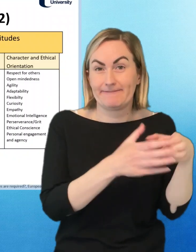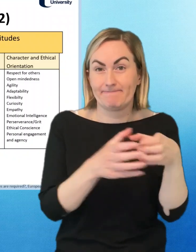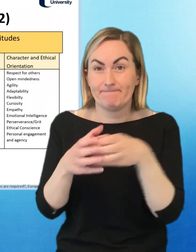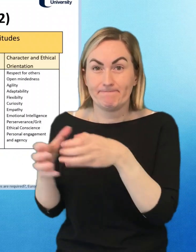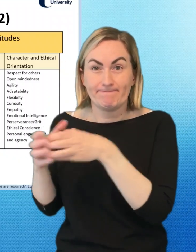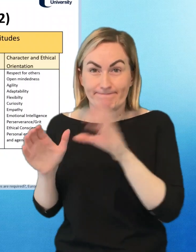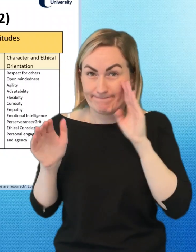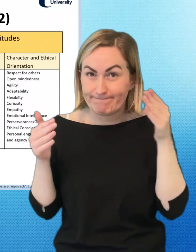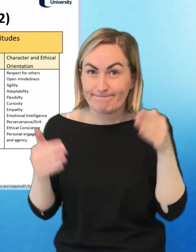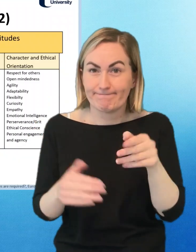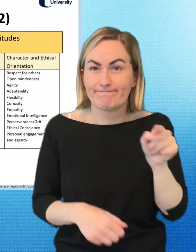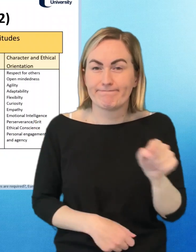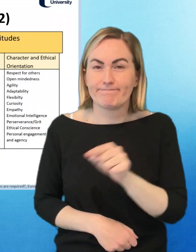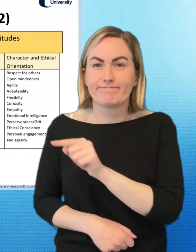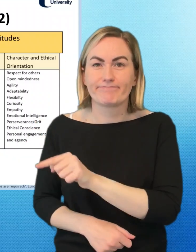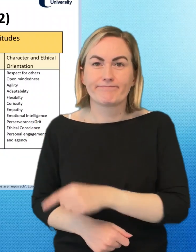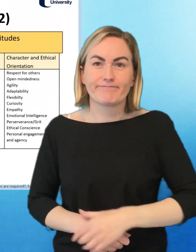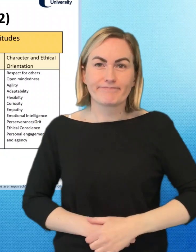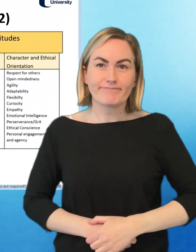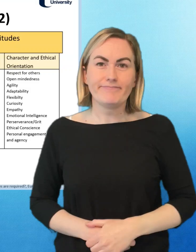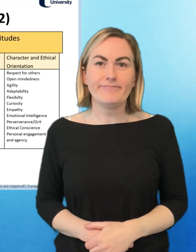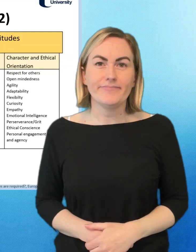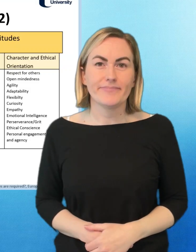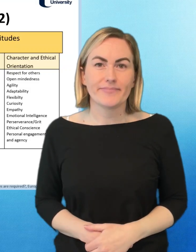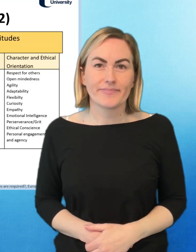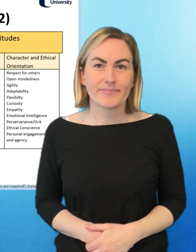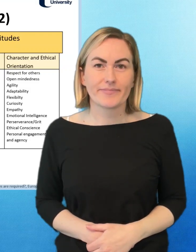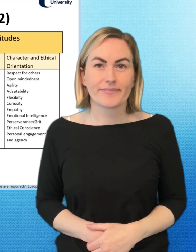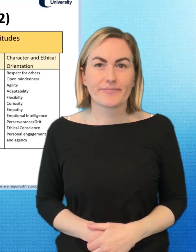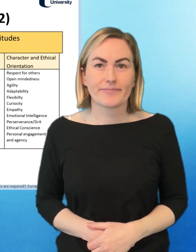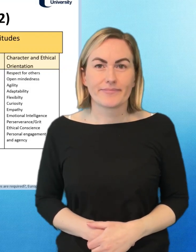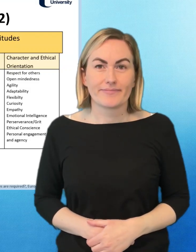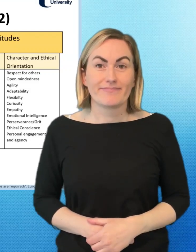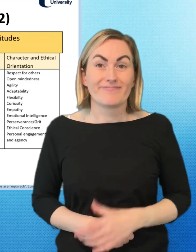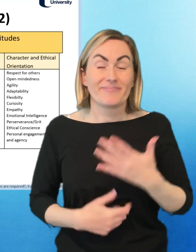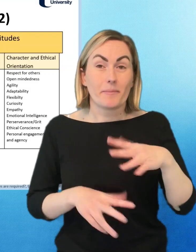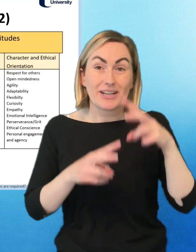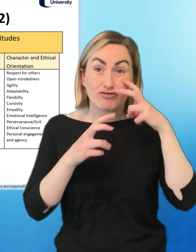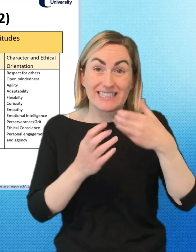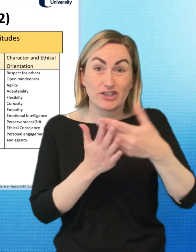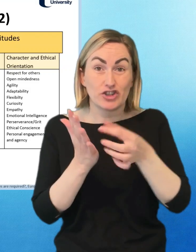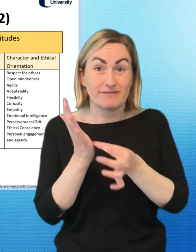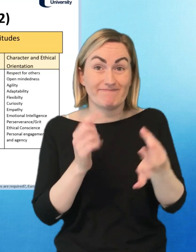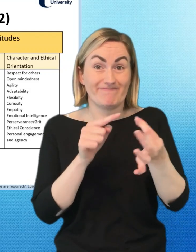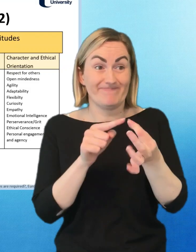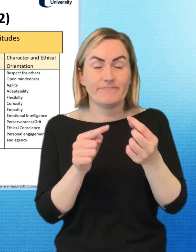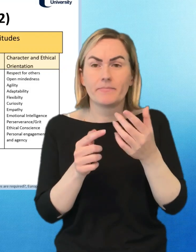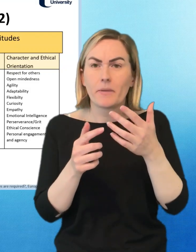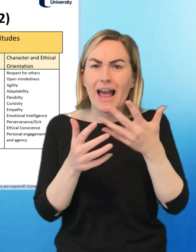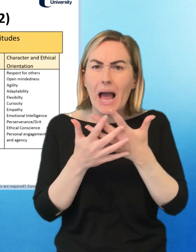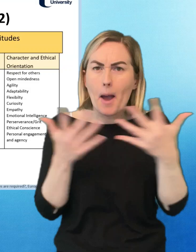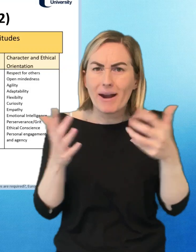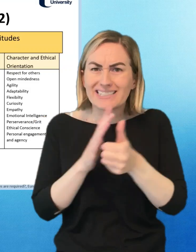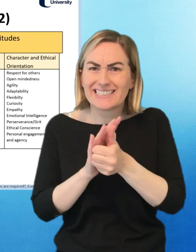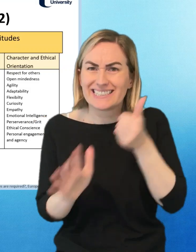skills, non-technical skills, and attitudes. And the findings of this project show us again the